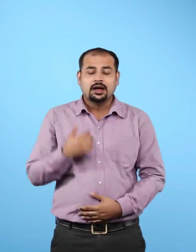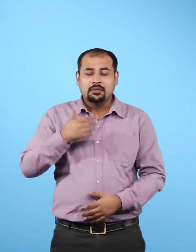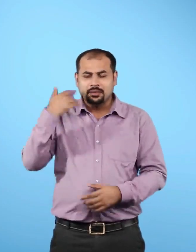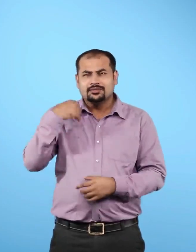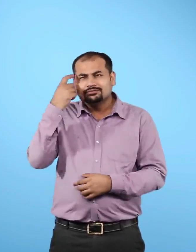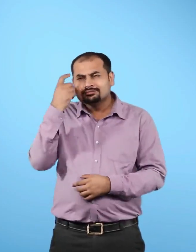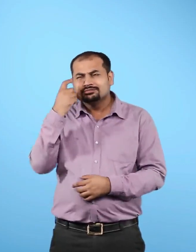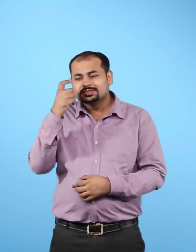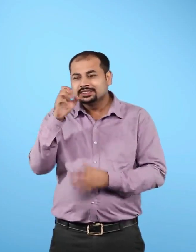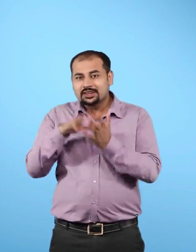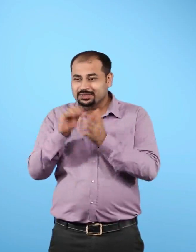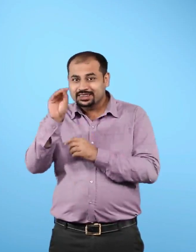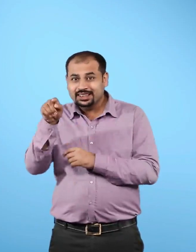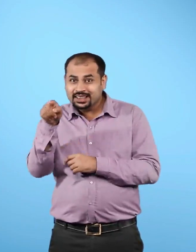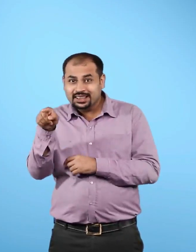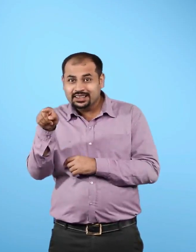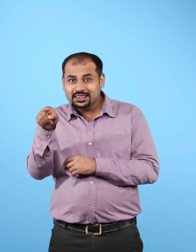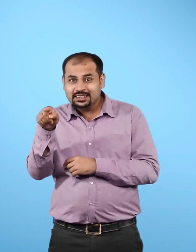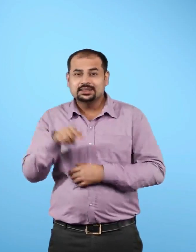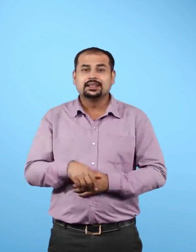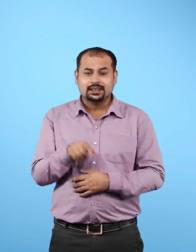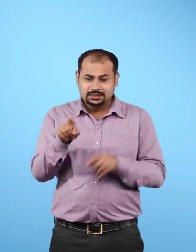How good is your guess?